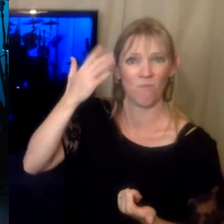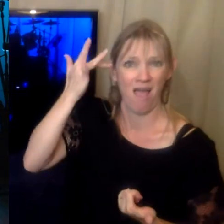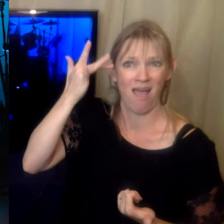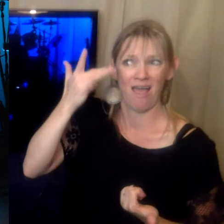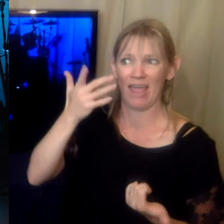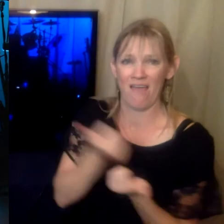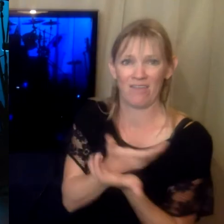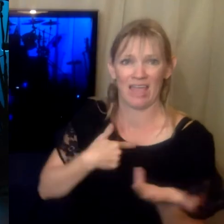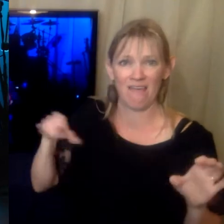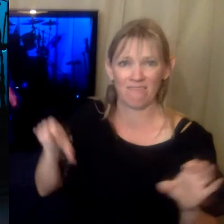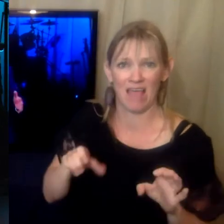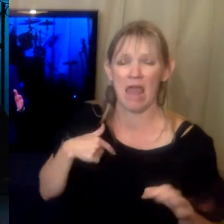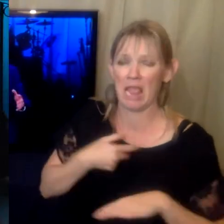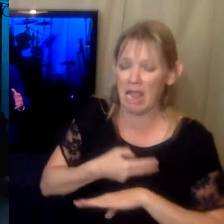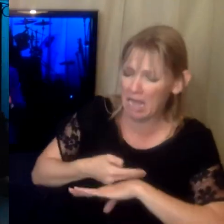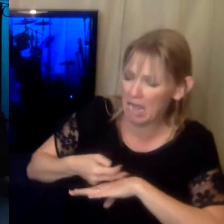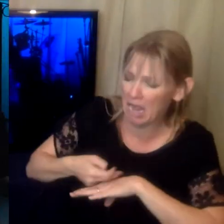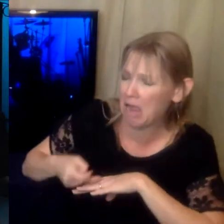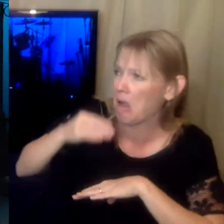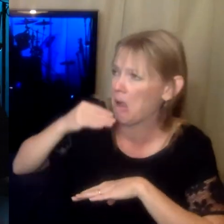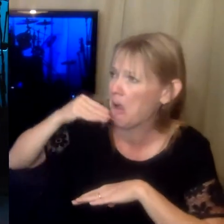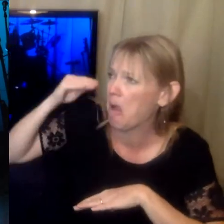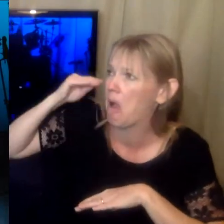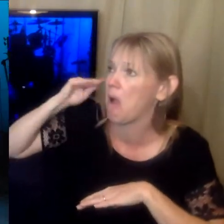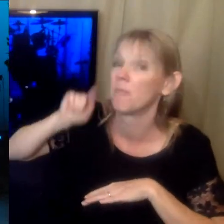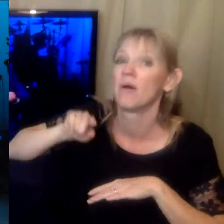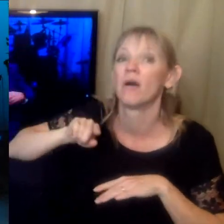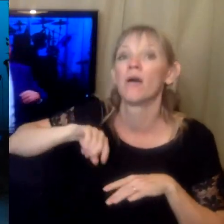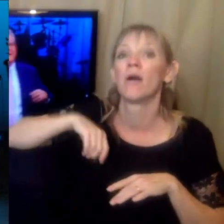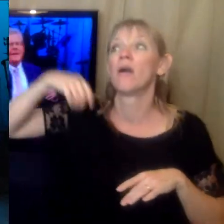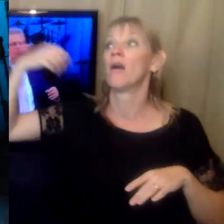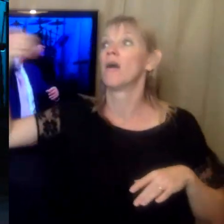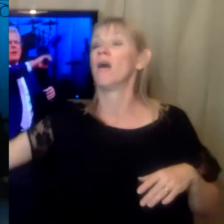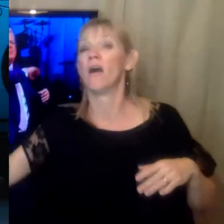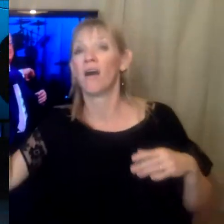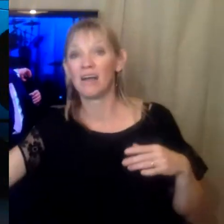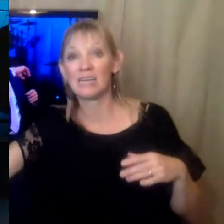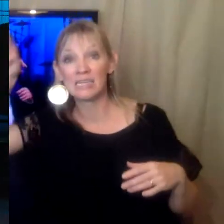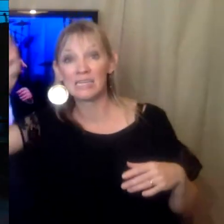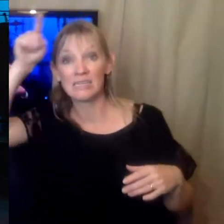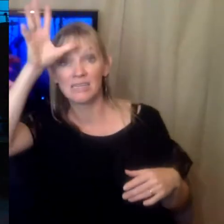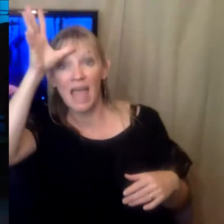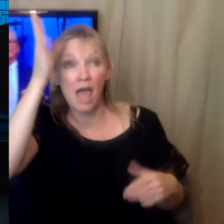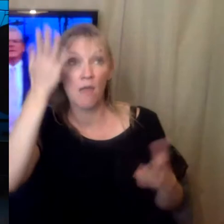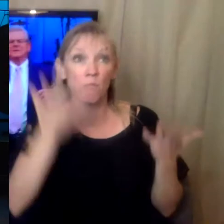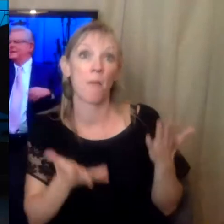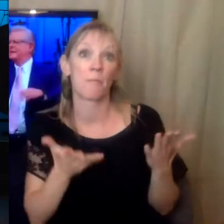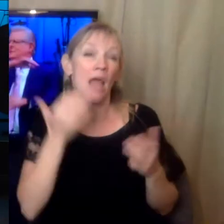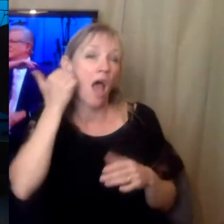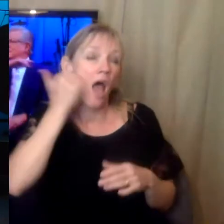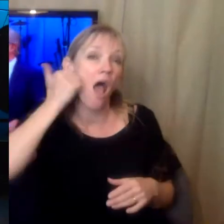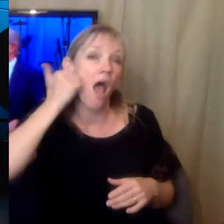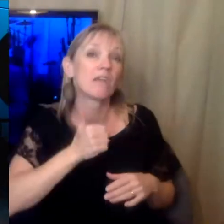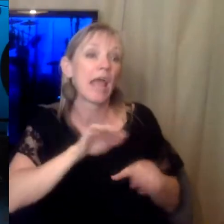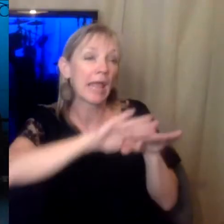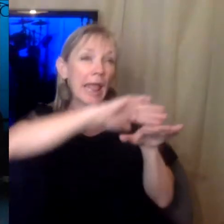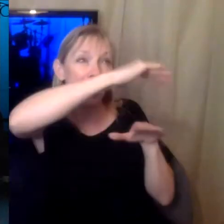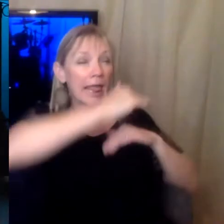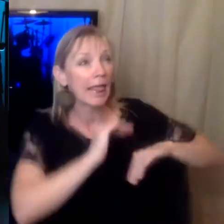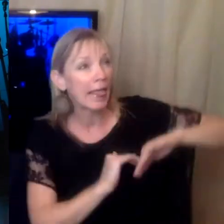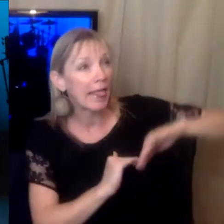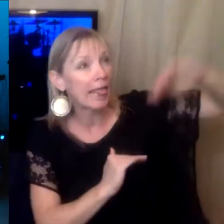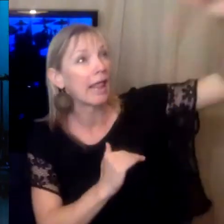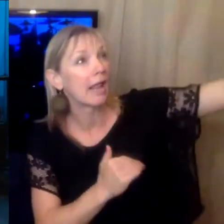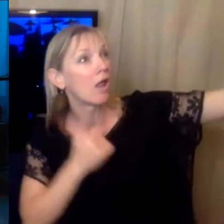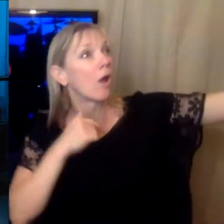got up and he hobbled home. And on the other end of the spectrum, his dad probably daily went to a hillside and looked over the vista, just